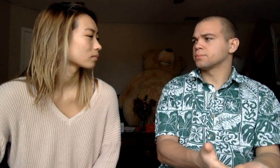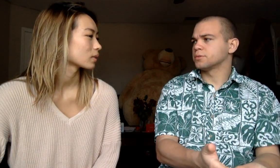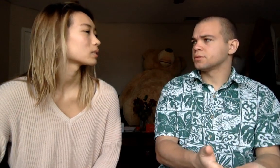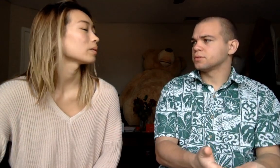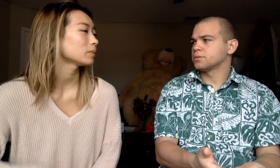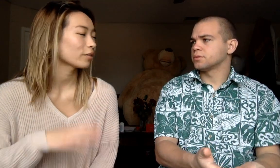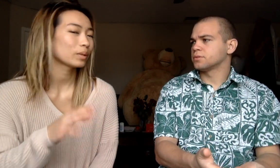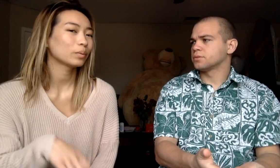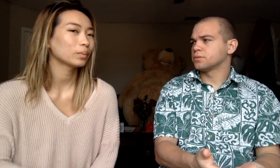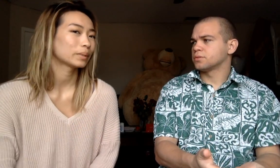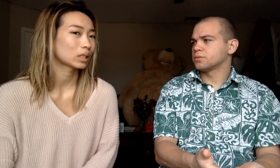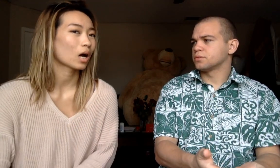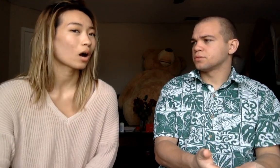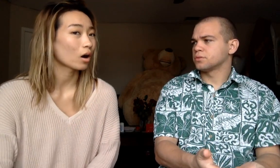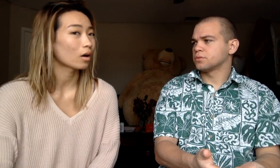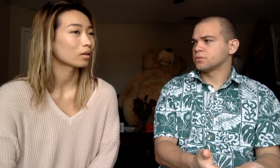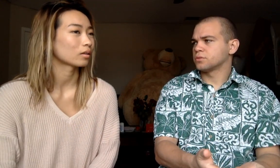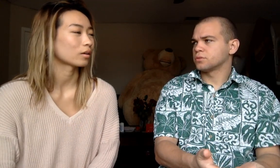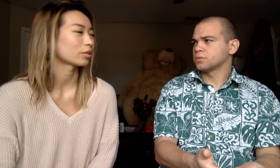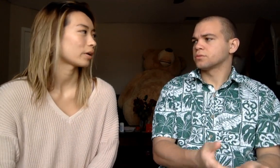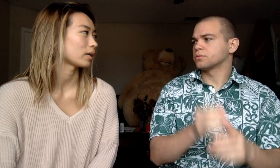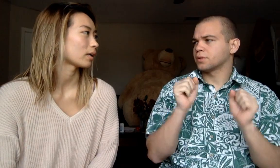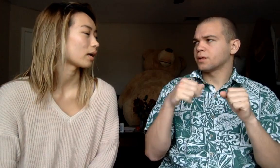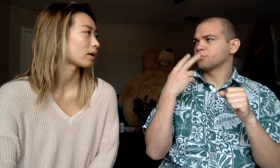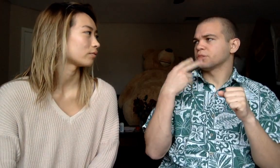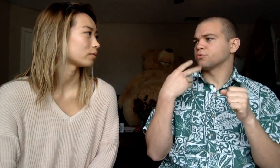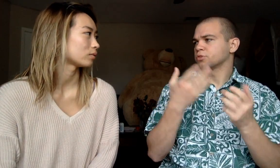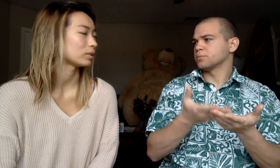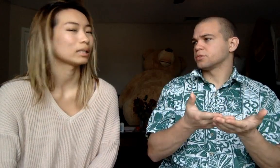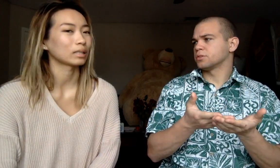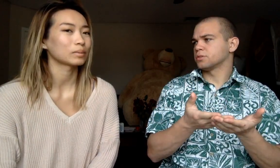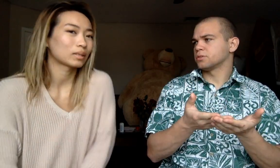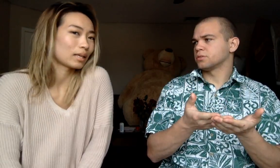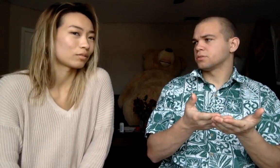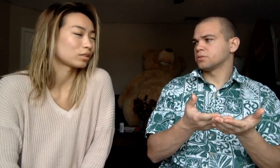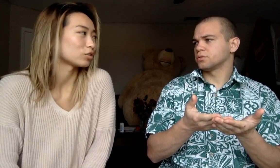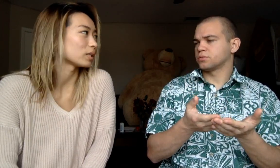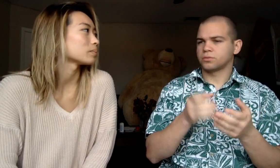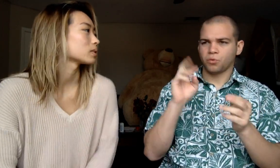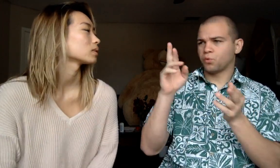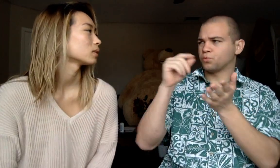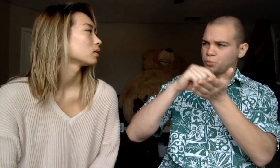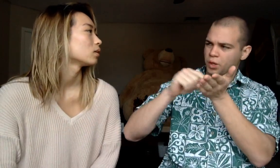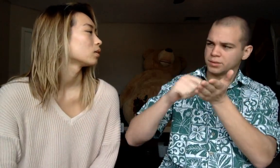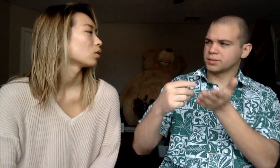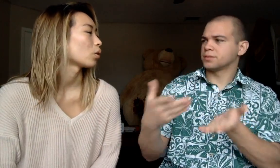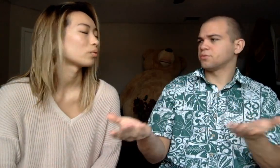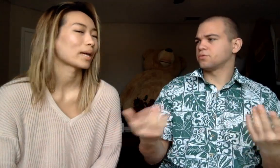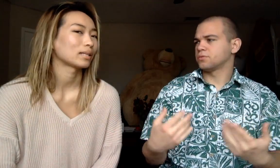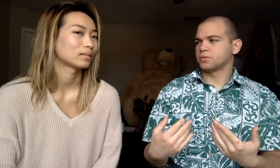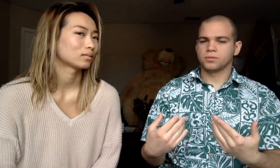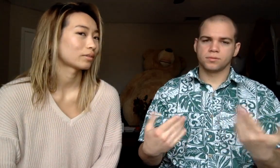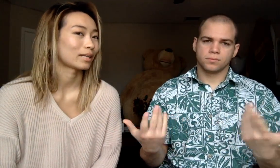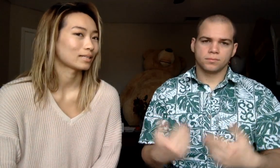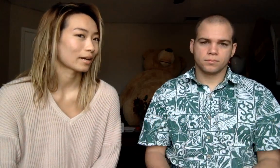some deaf people, but not all, are great at reading lips. They can read your lips or write it down.